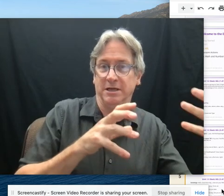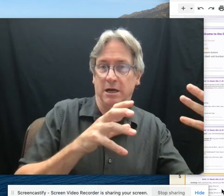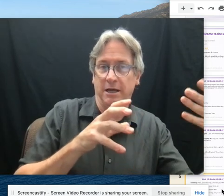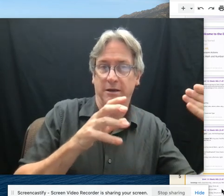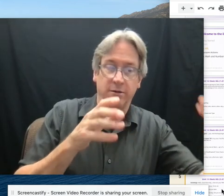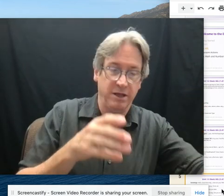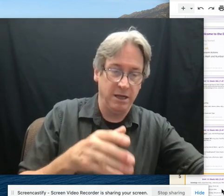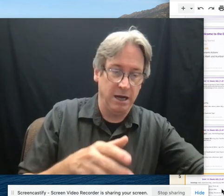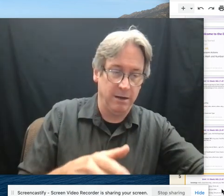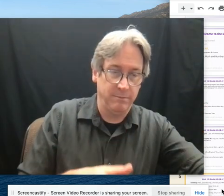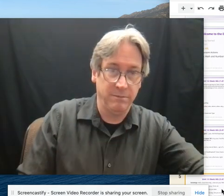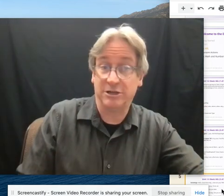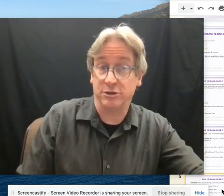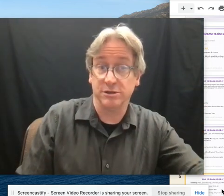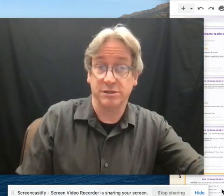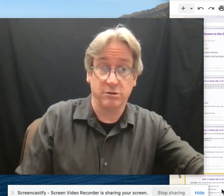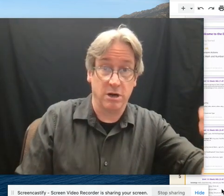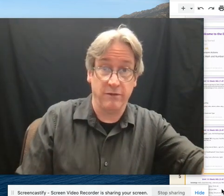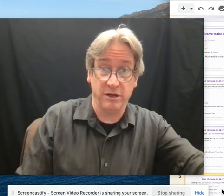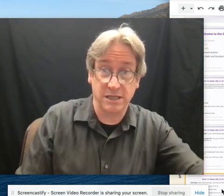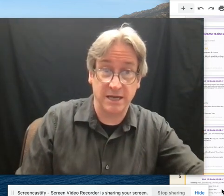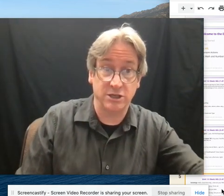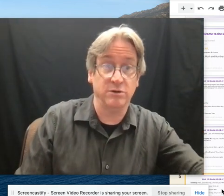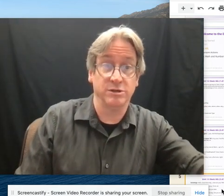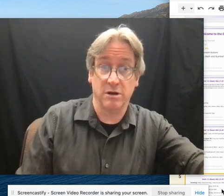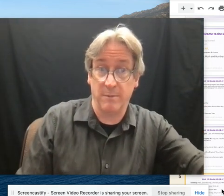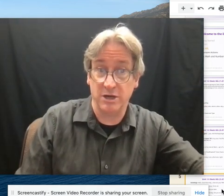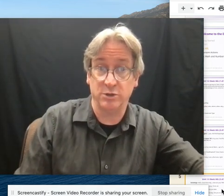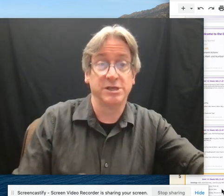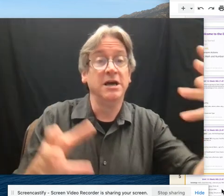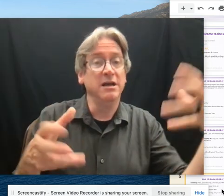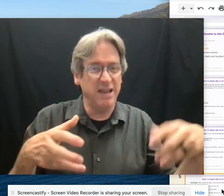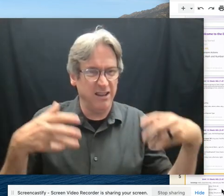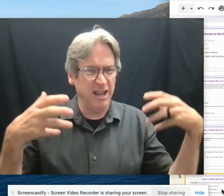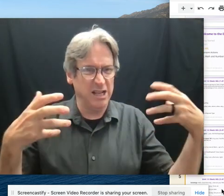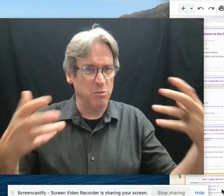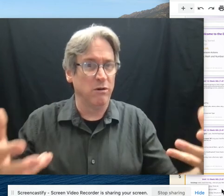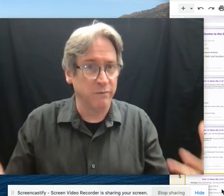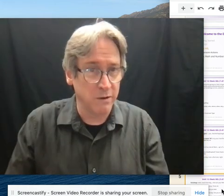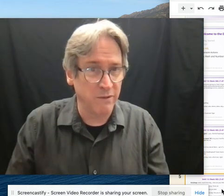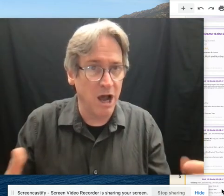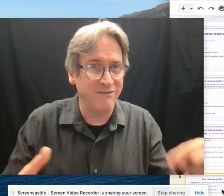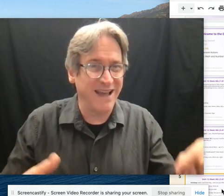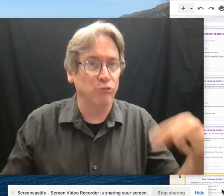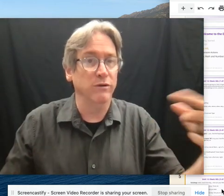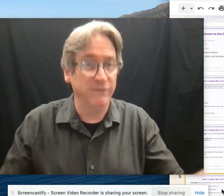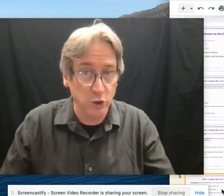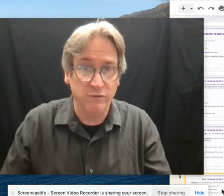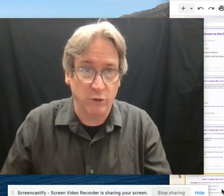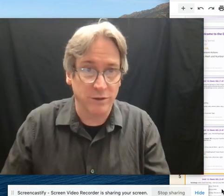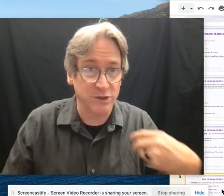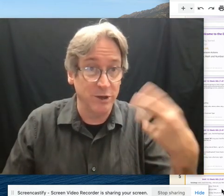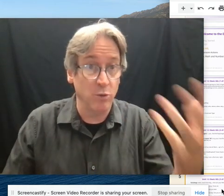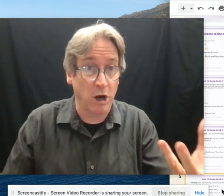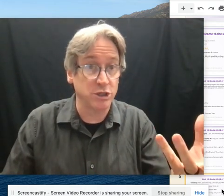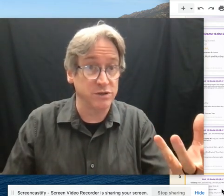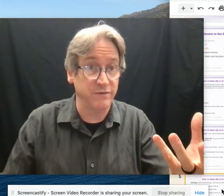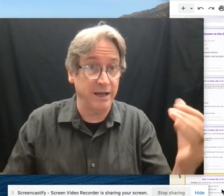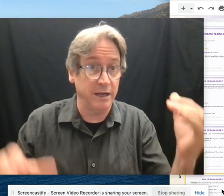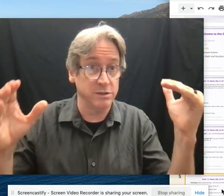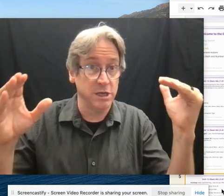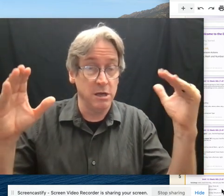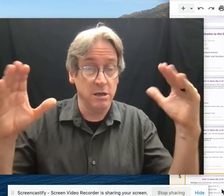introduced in the lectures or on the slideshows or on the modules, that it's more of a review for you. So when you watch